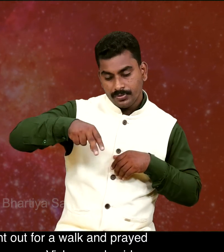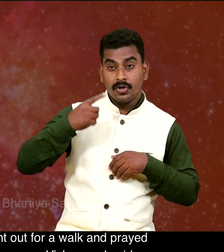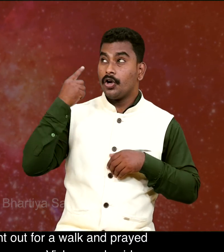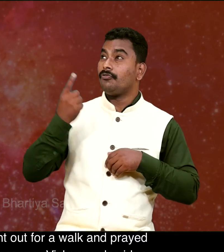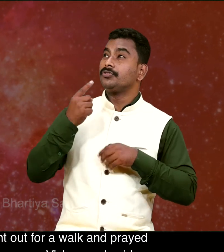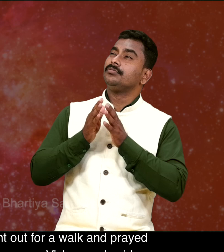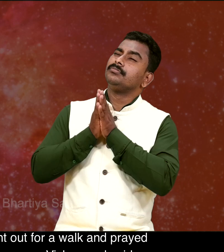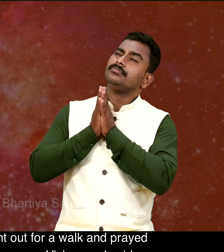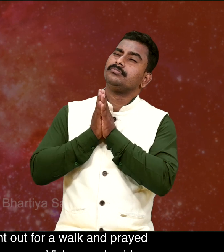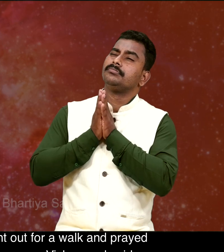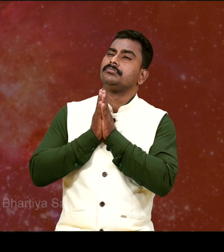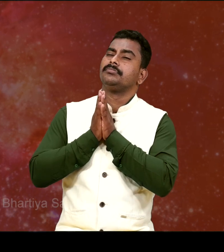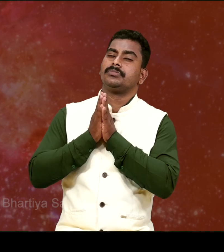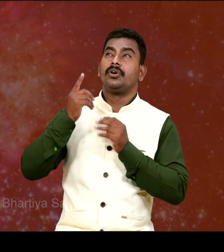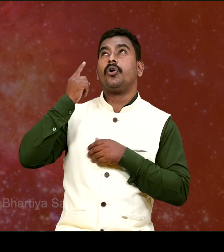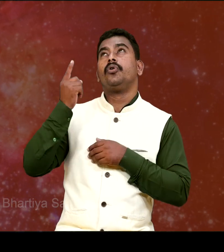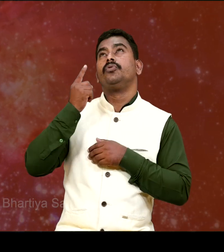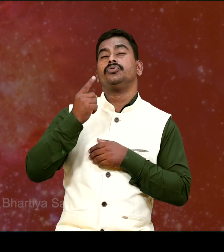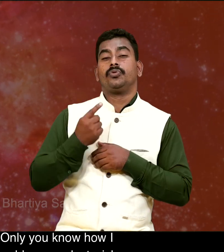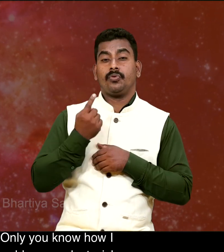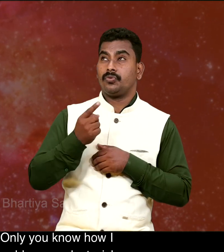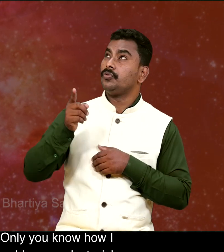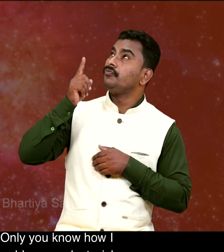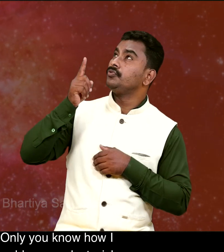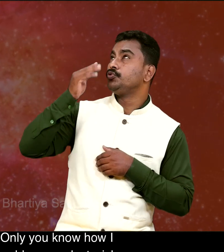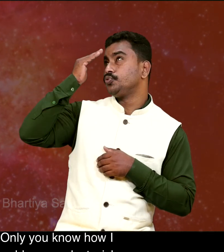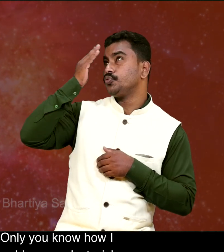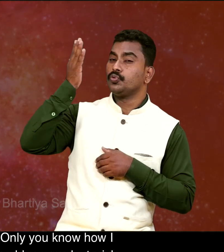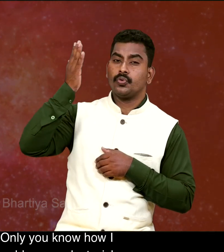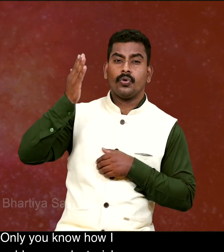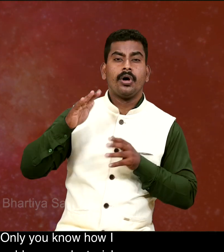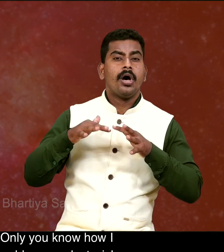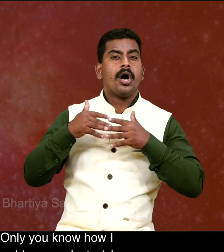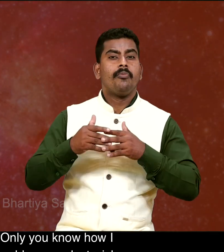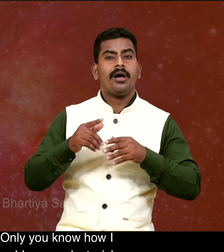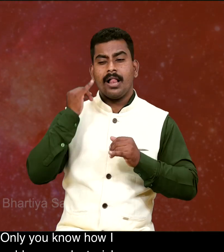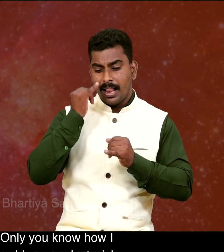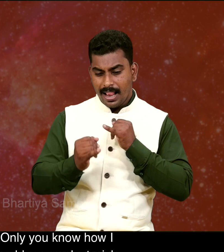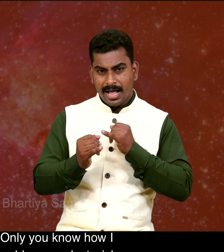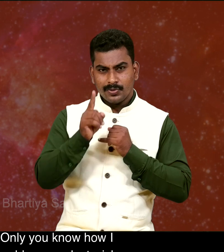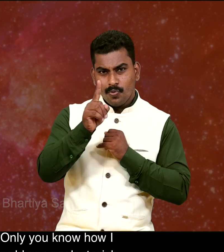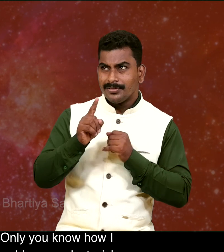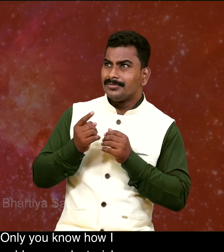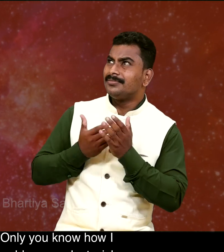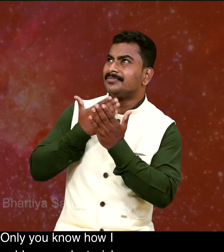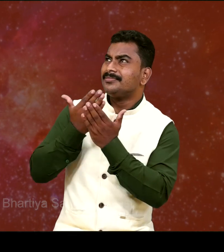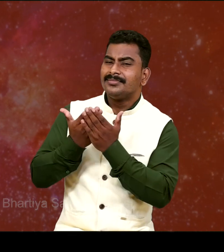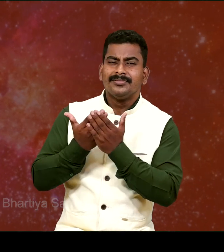said, "Only you know how I should use my last wish. Please suggest